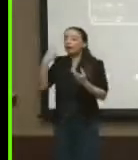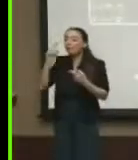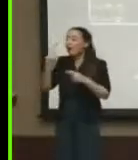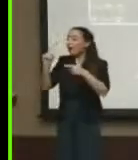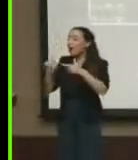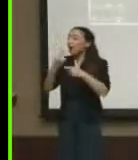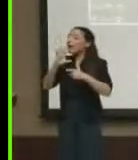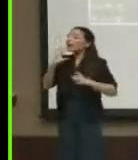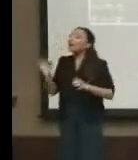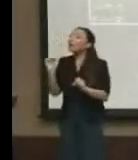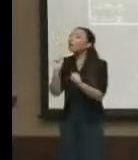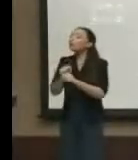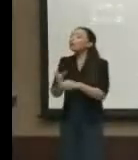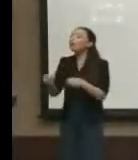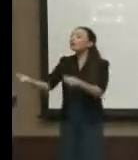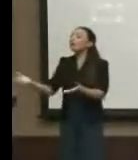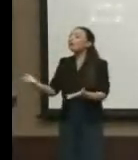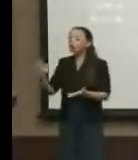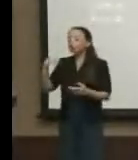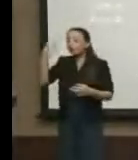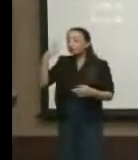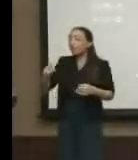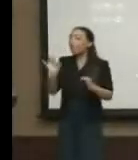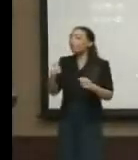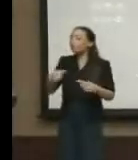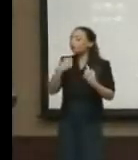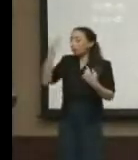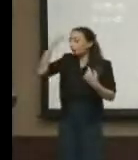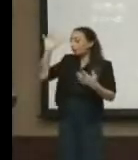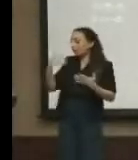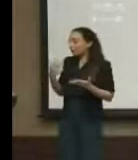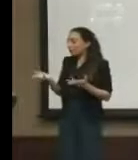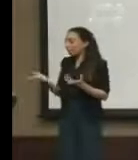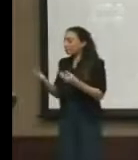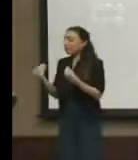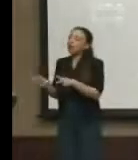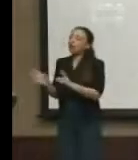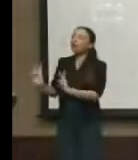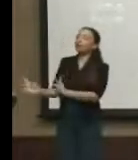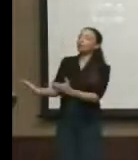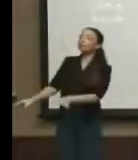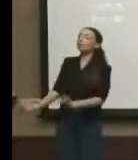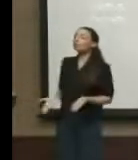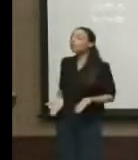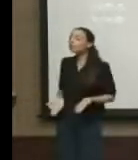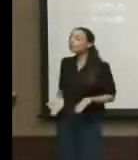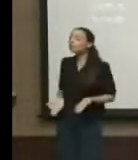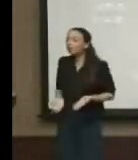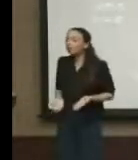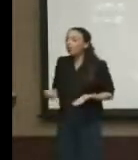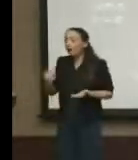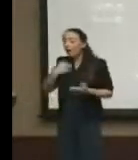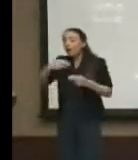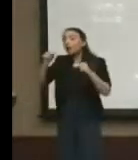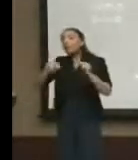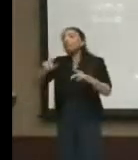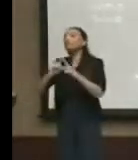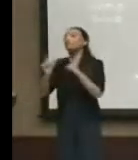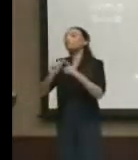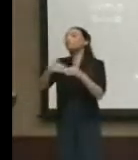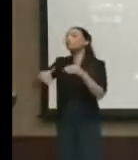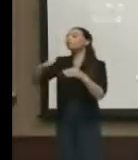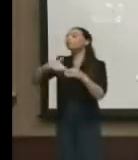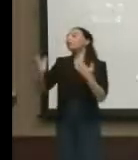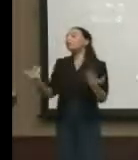organizations to integrate with our people, to understand what needs to be done and how we can take it forward. Also, we are working